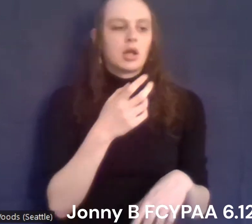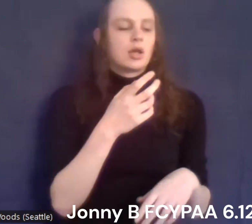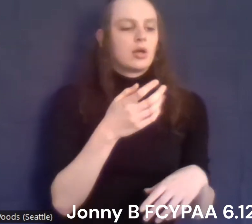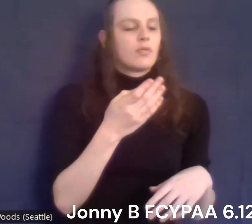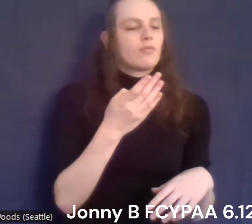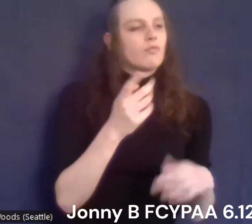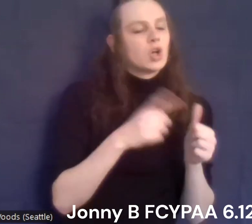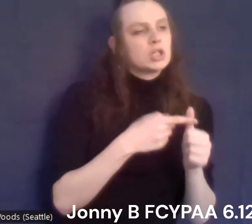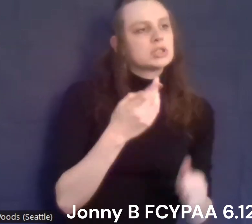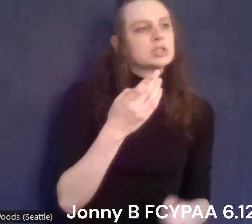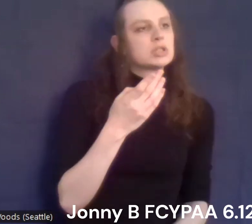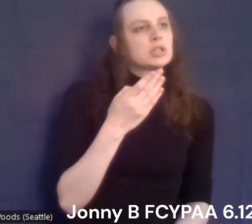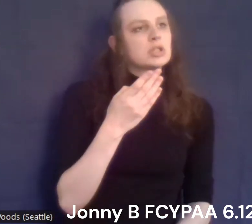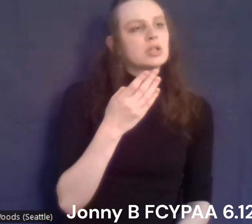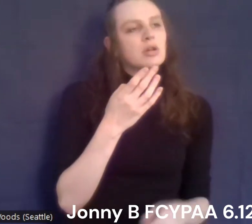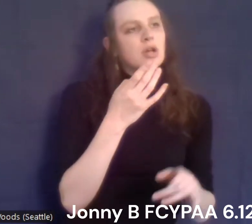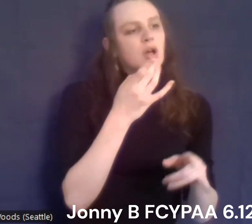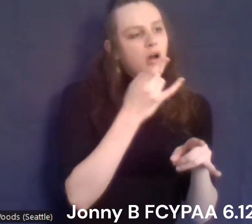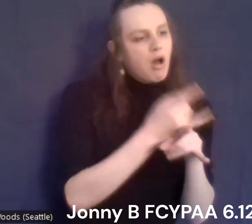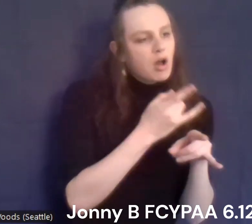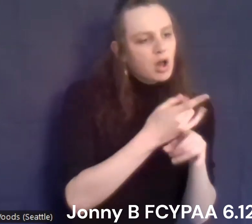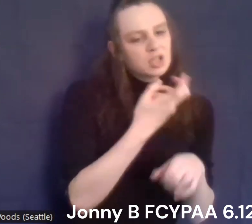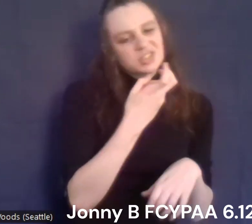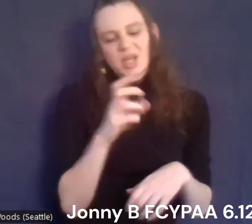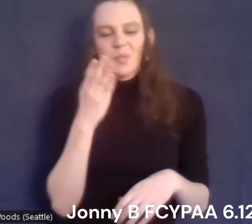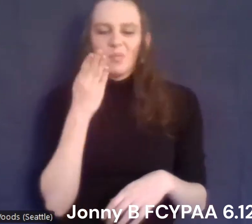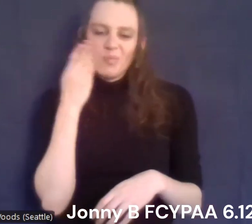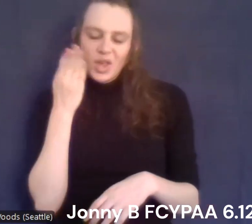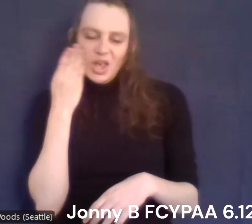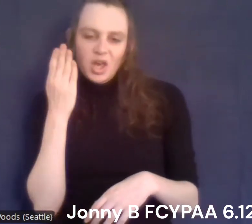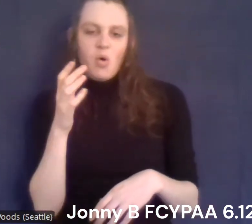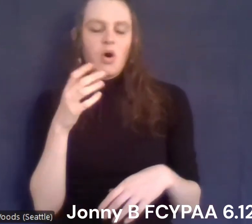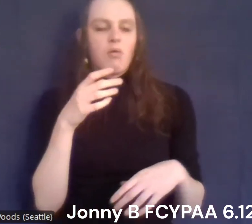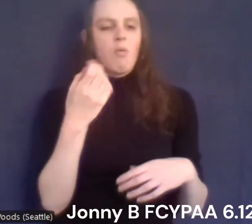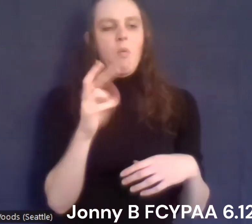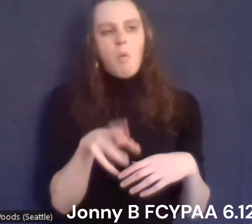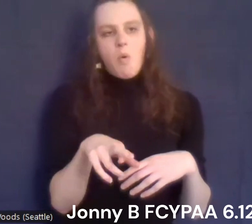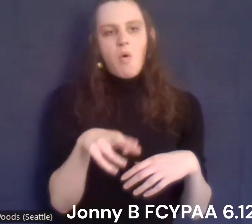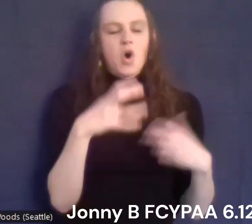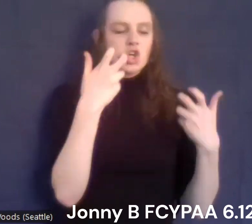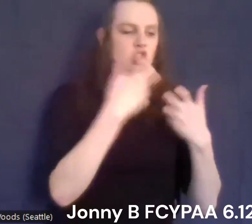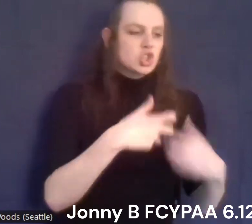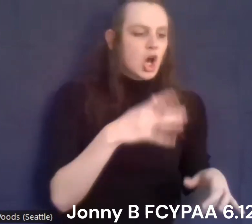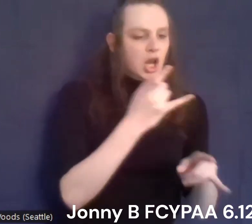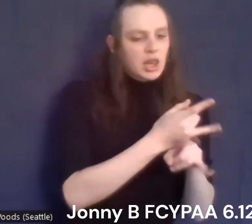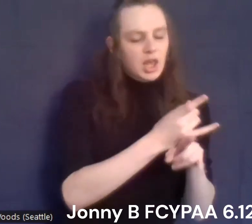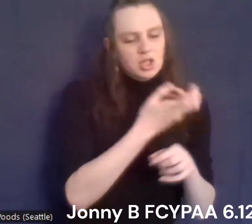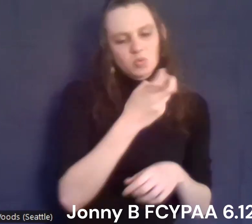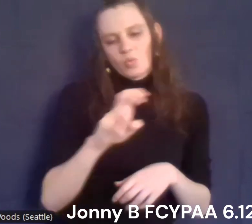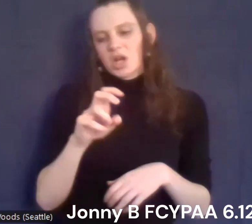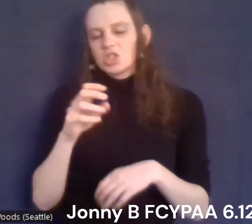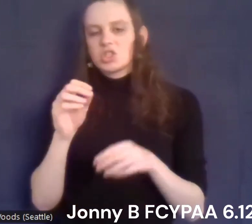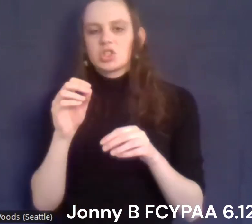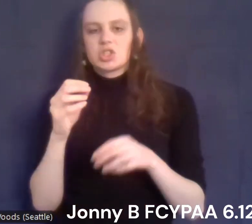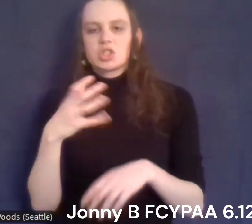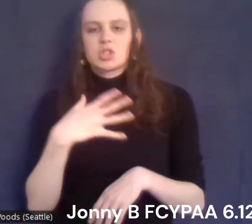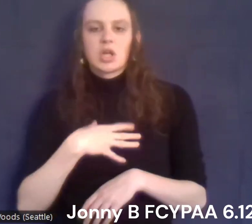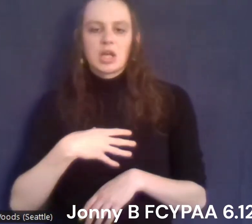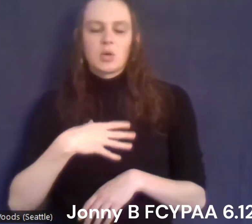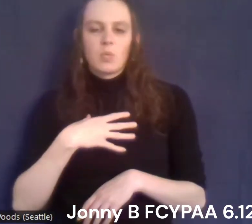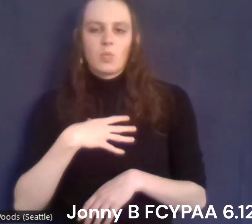dark liquor to light, and all those things. And he's reading that passage, and I am just like, yeah, check,